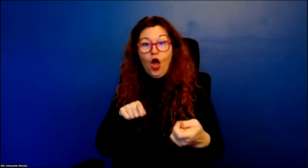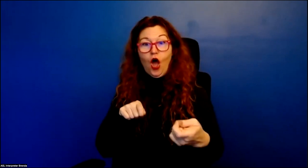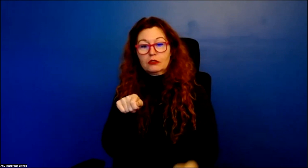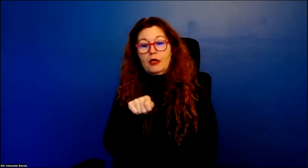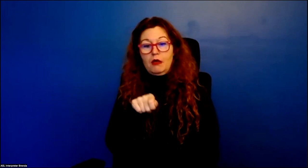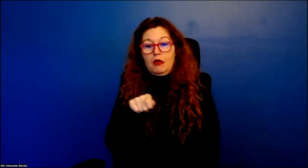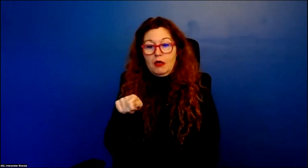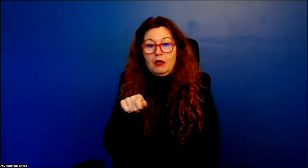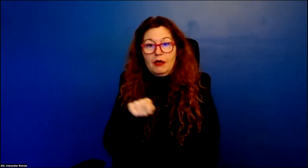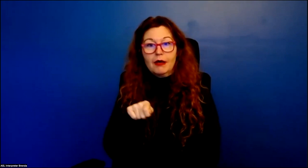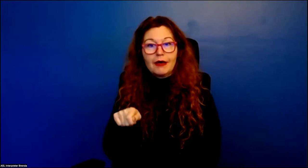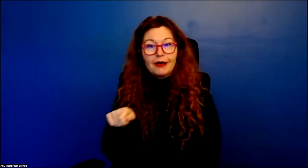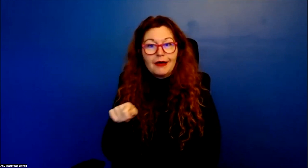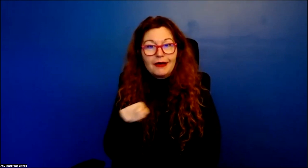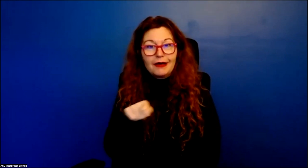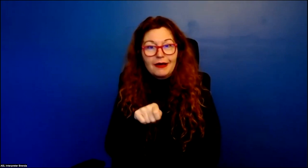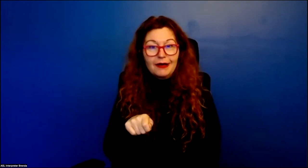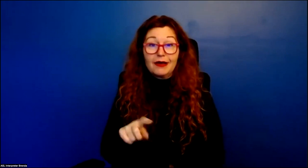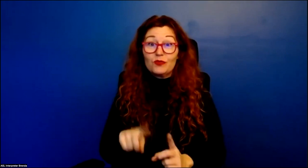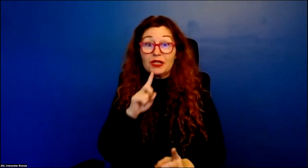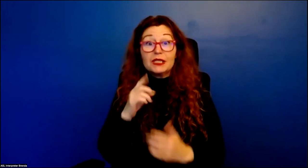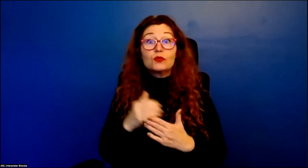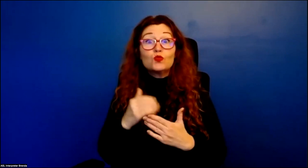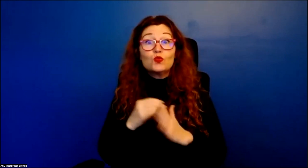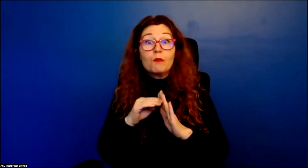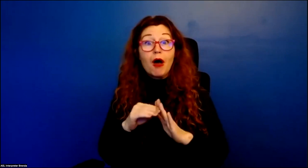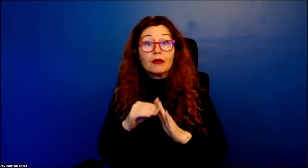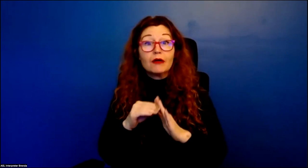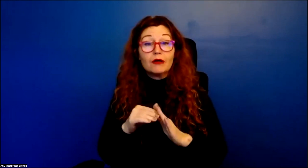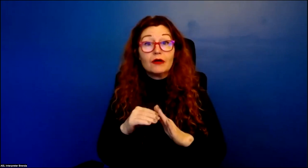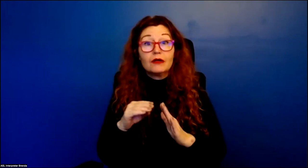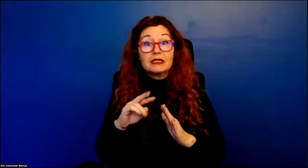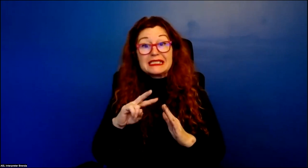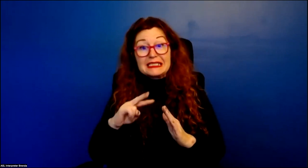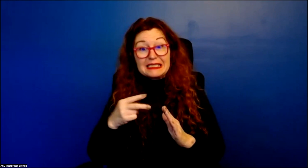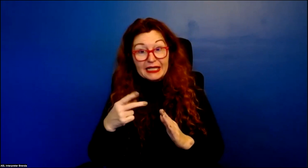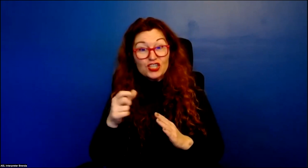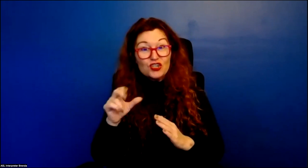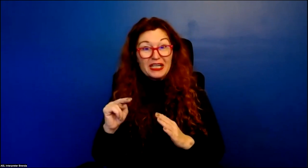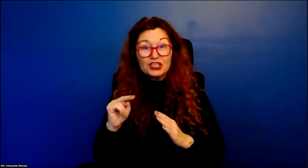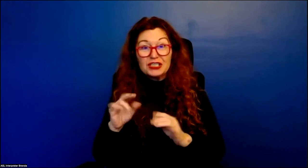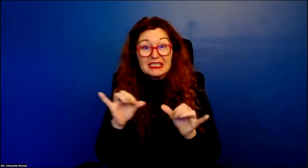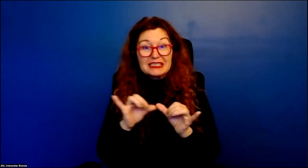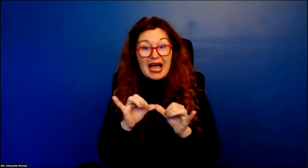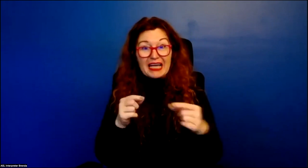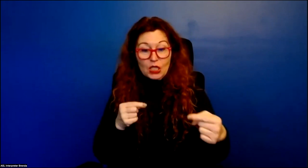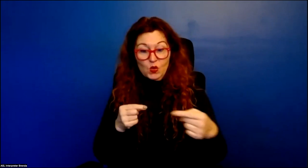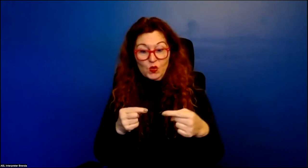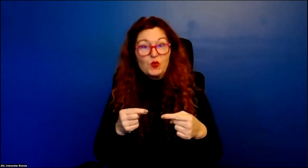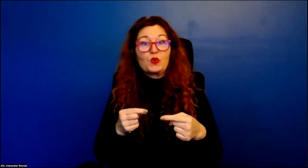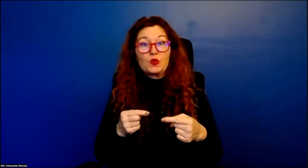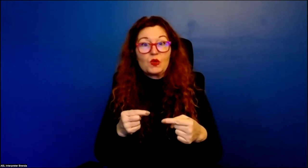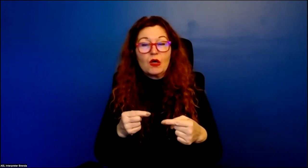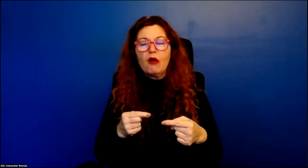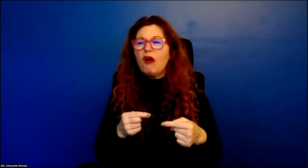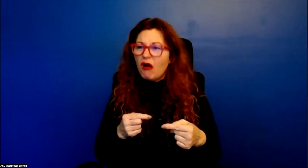actually very disappointed when the newer model is incredibly shorter because the length of